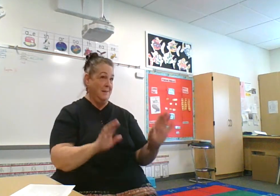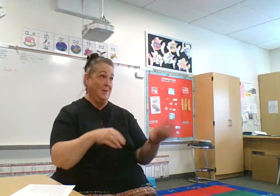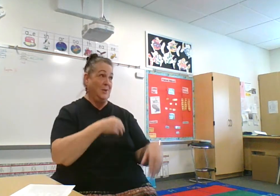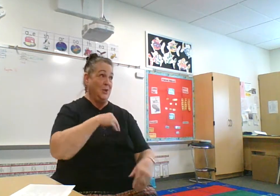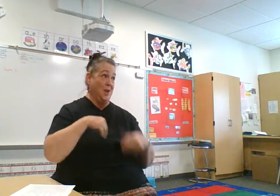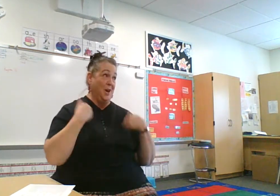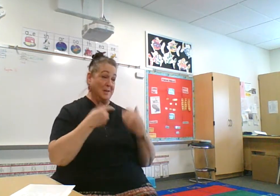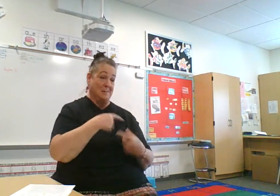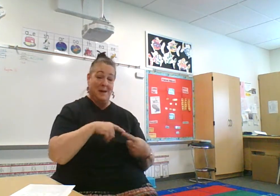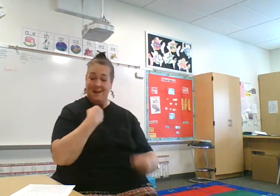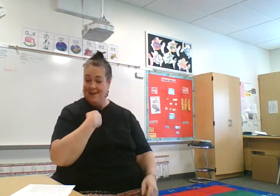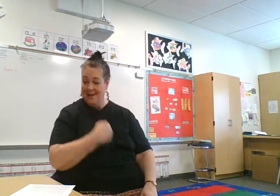Young to me.